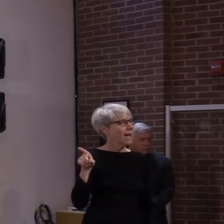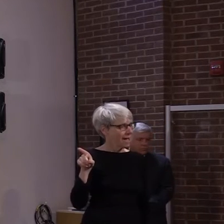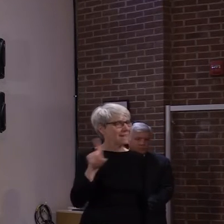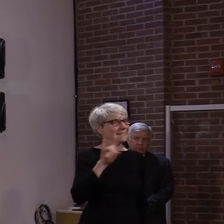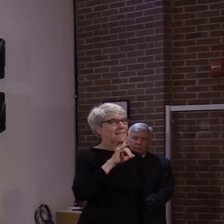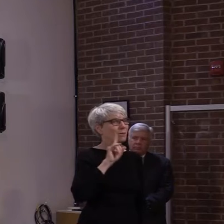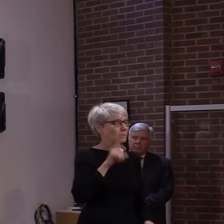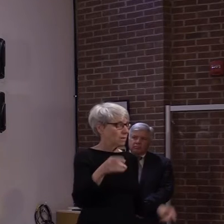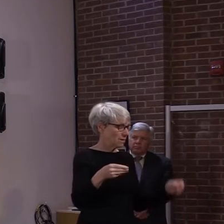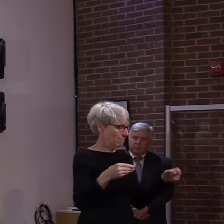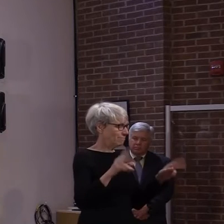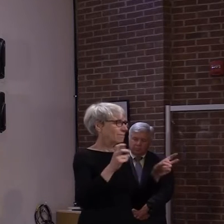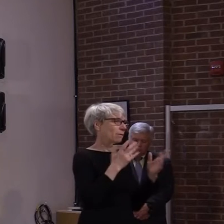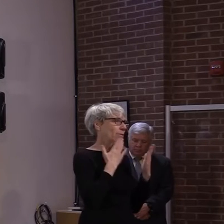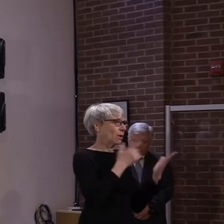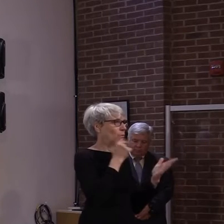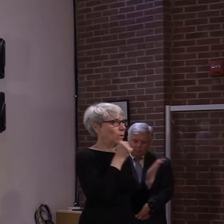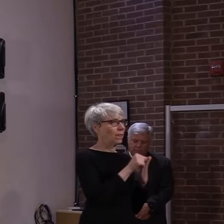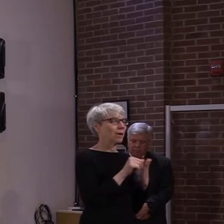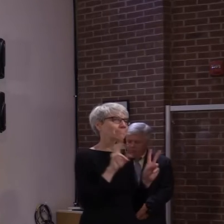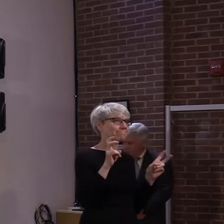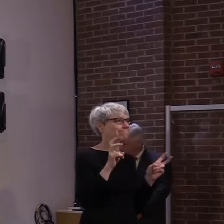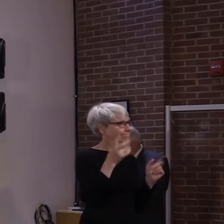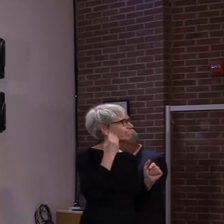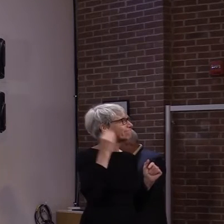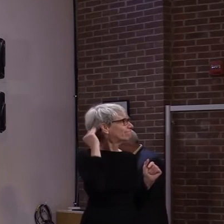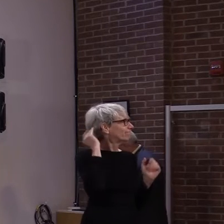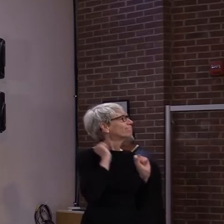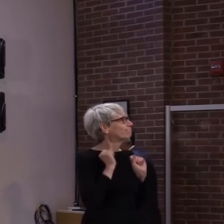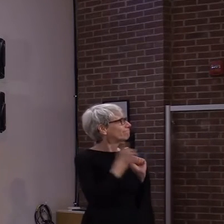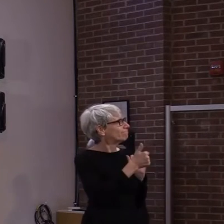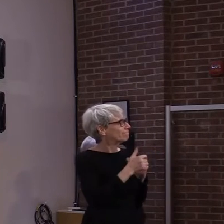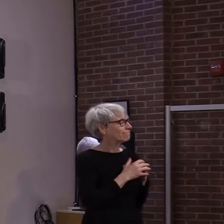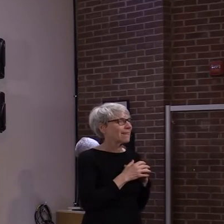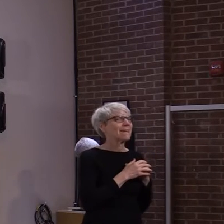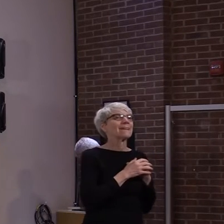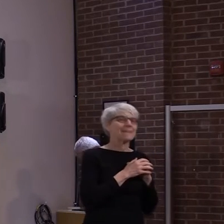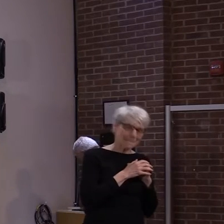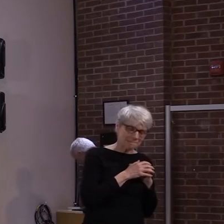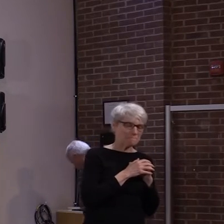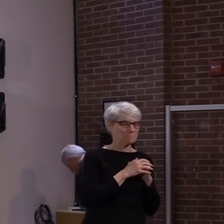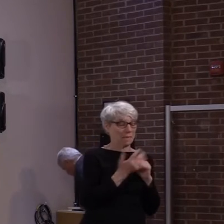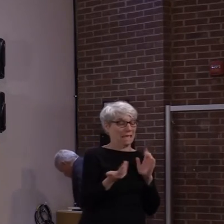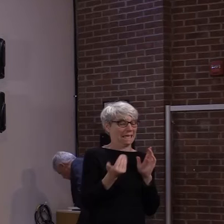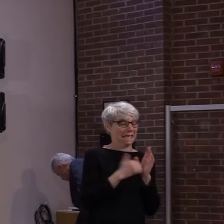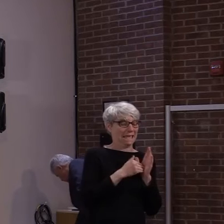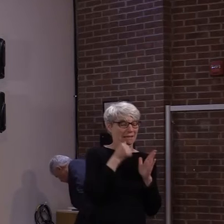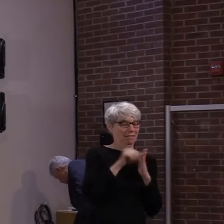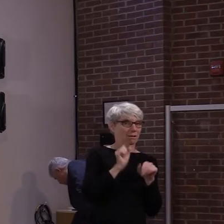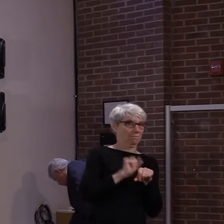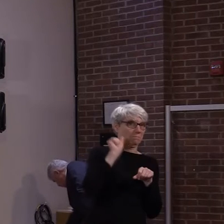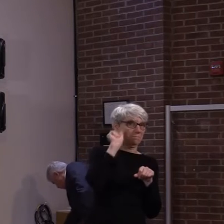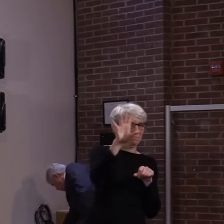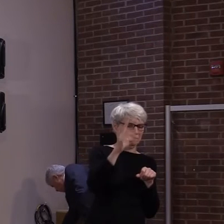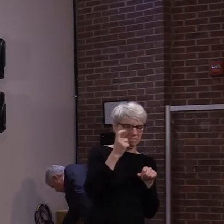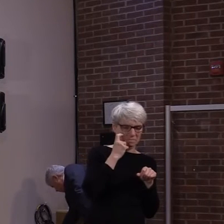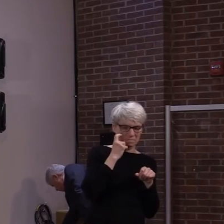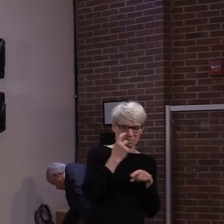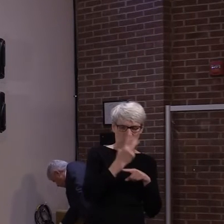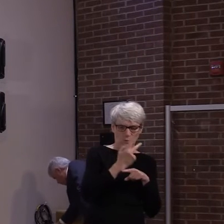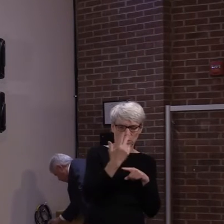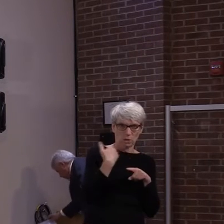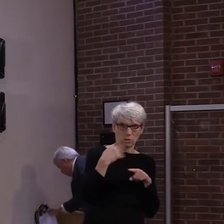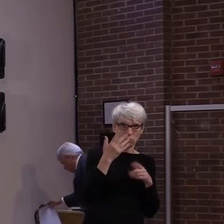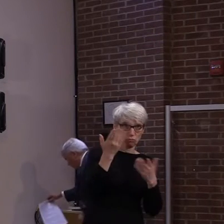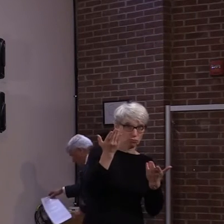response, and they would keep that in mind. We did reach out again in the last two or three days to make